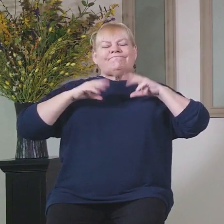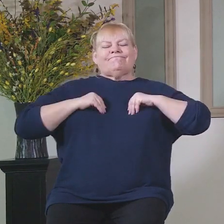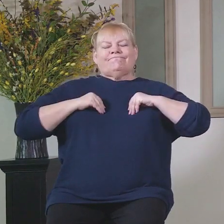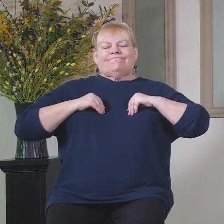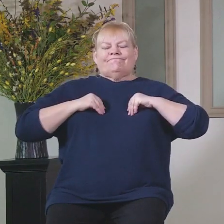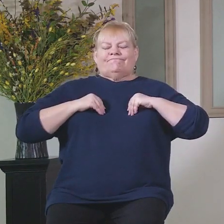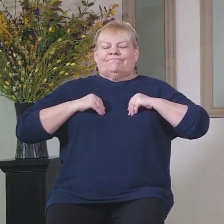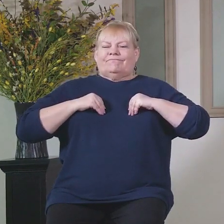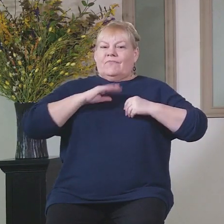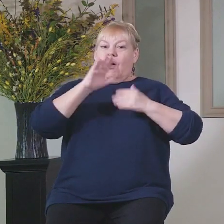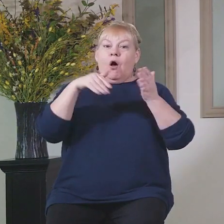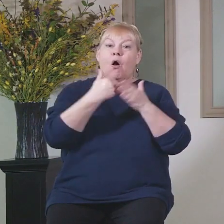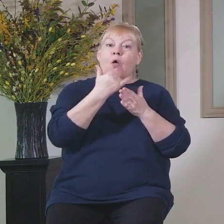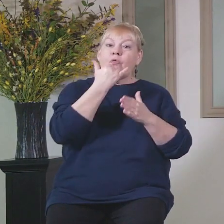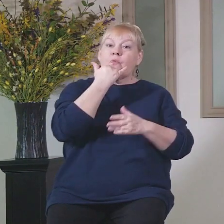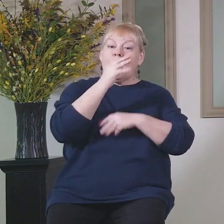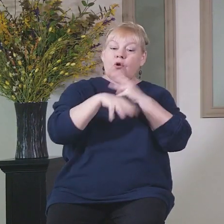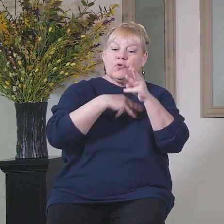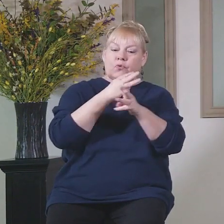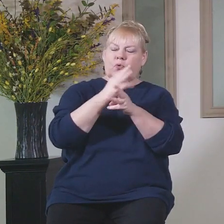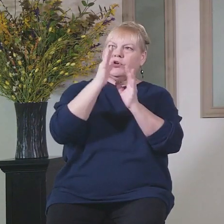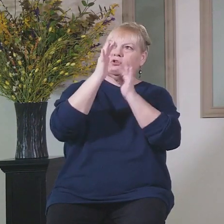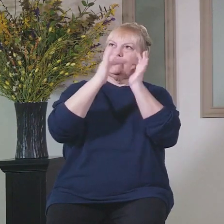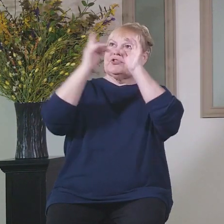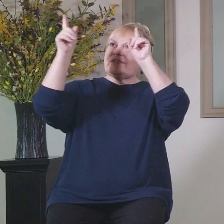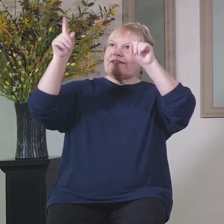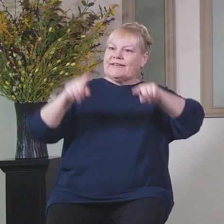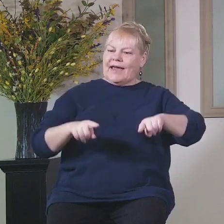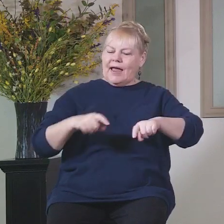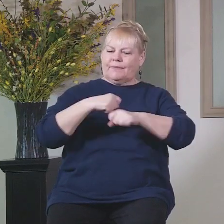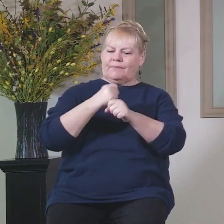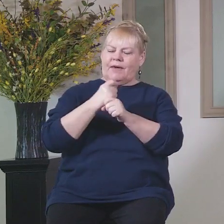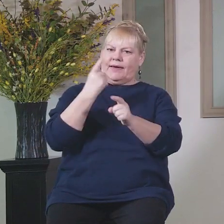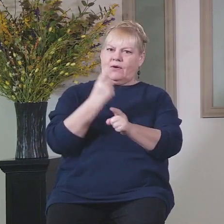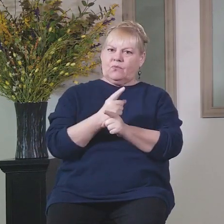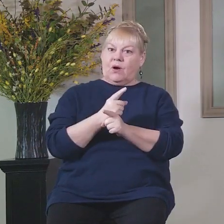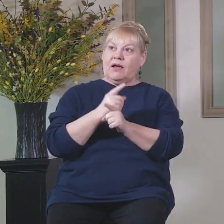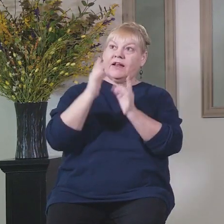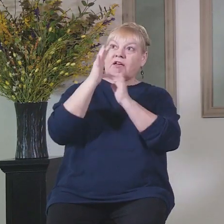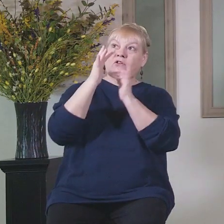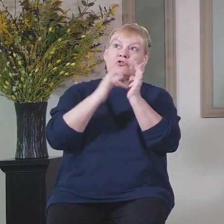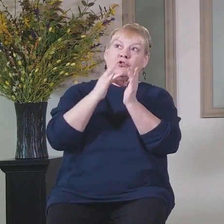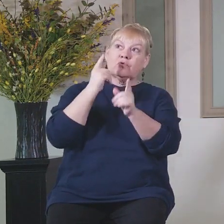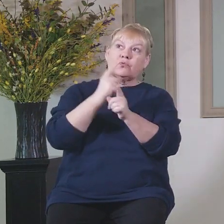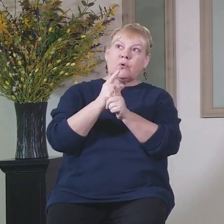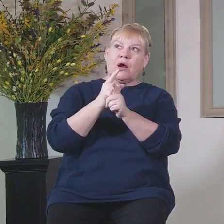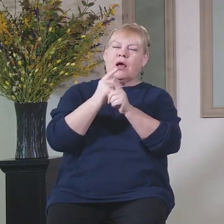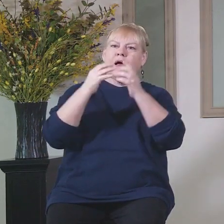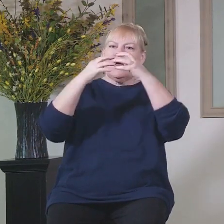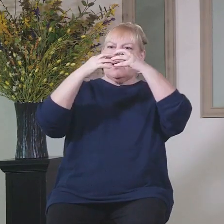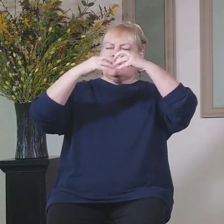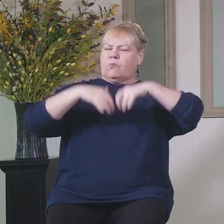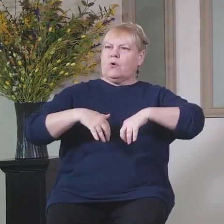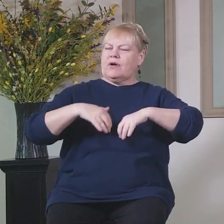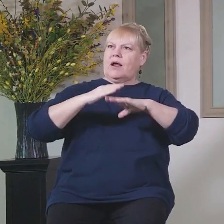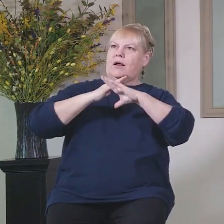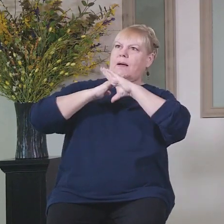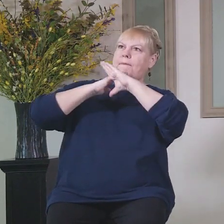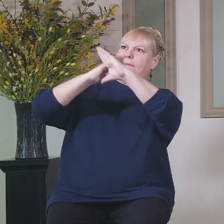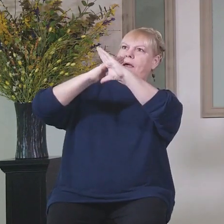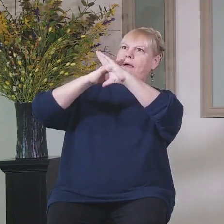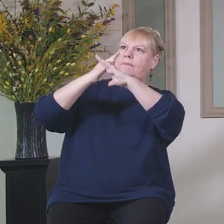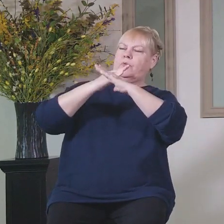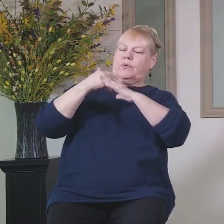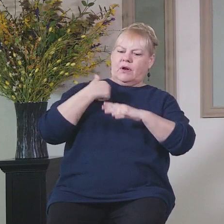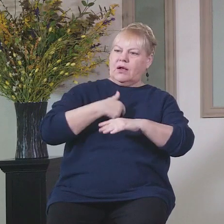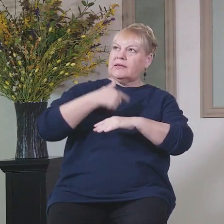All the wrong in the world, Jesus came to make it right. And His rightness has broken down that barrier that stood